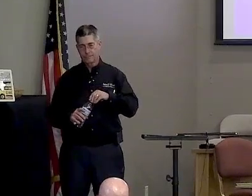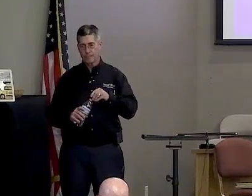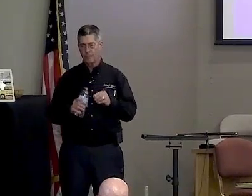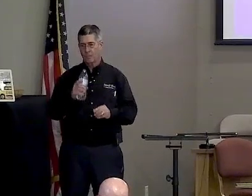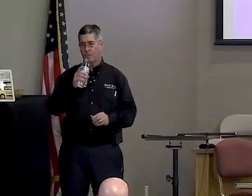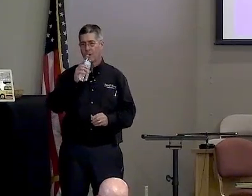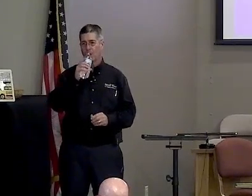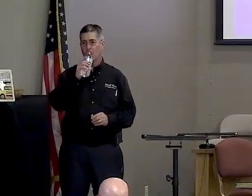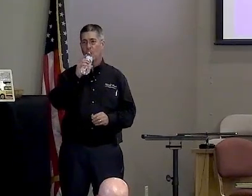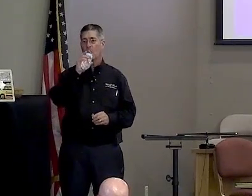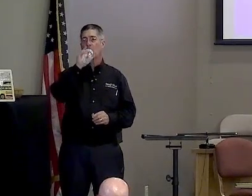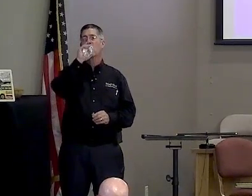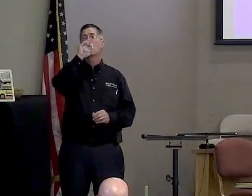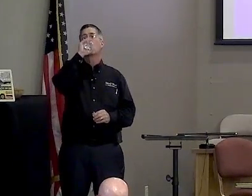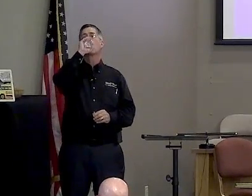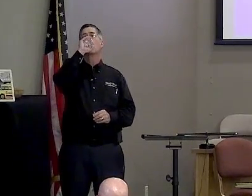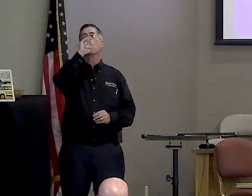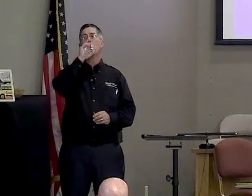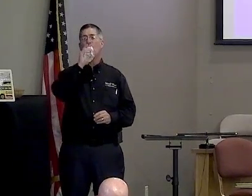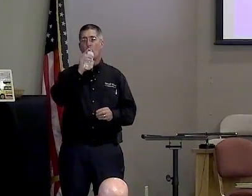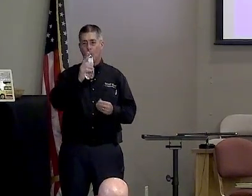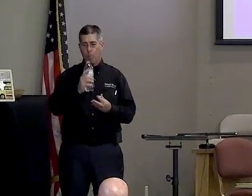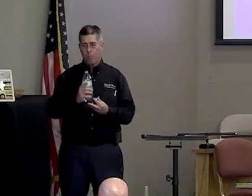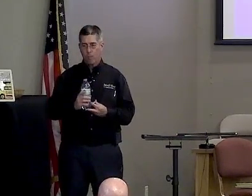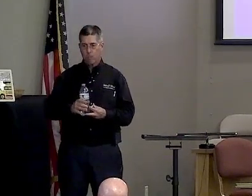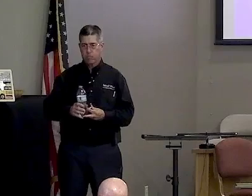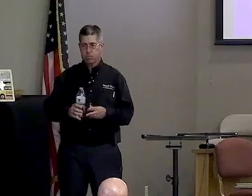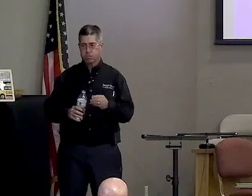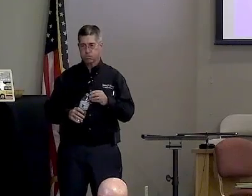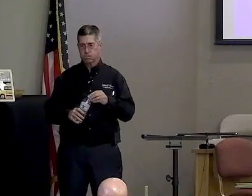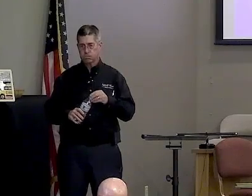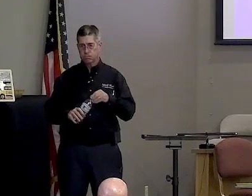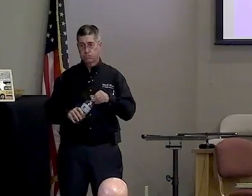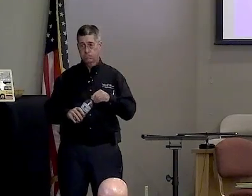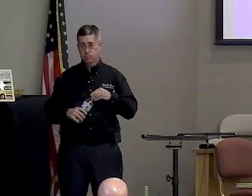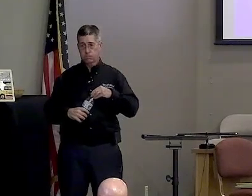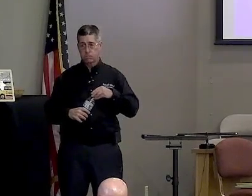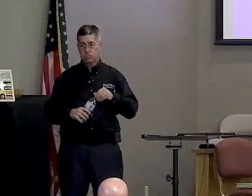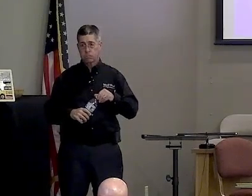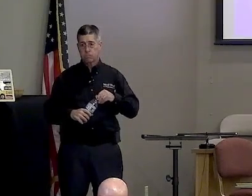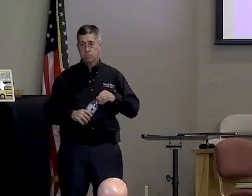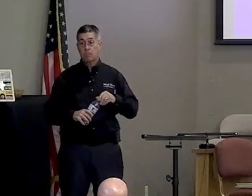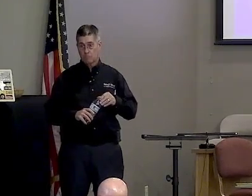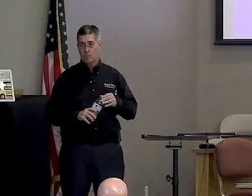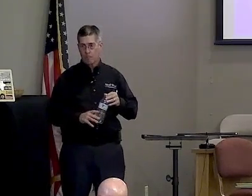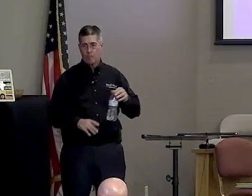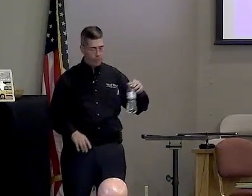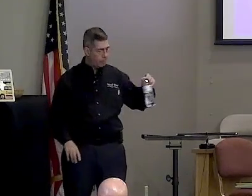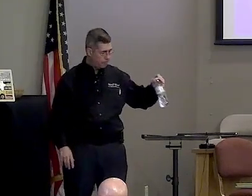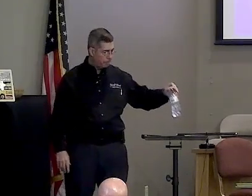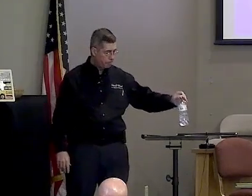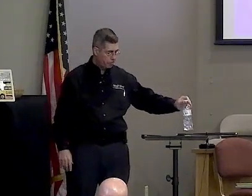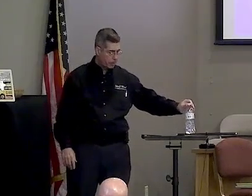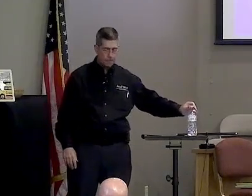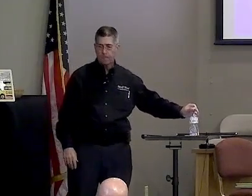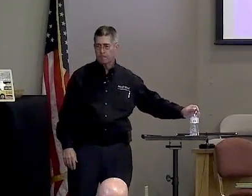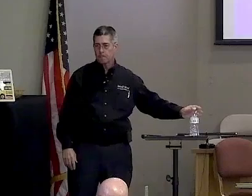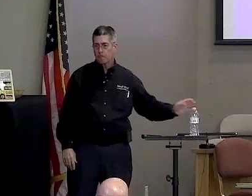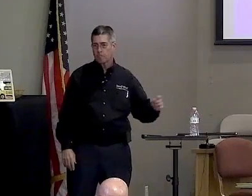generally speaking, that the Christian deaf community is more accepting of, you know,